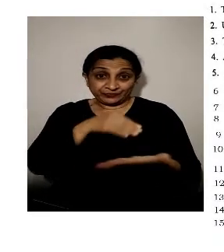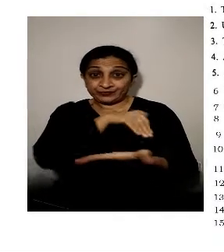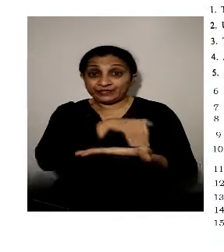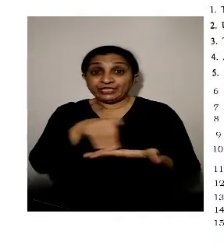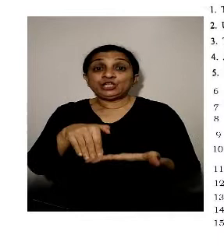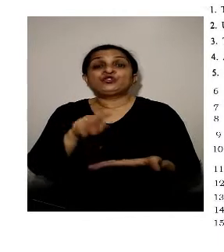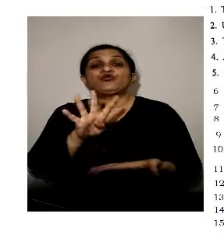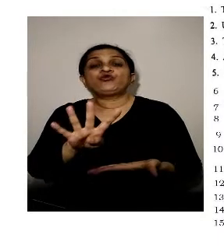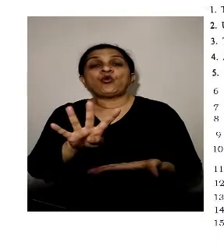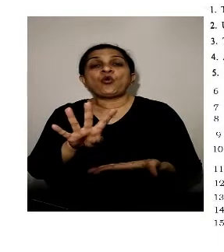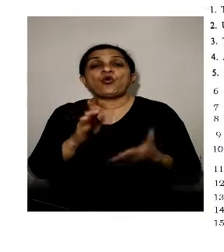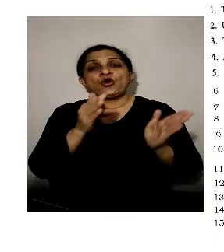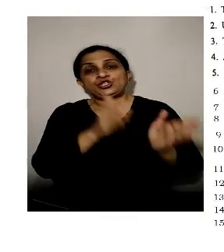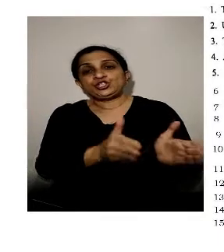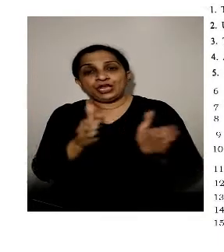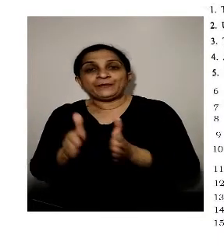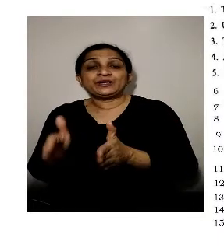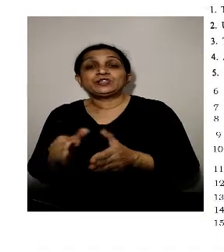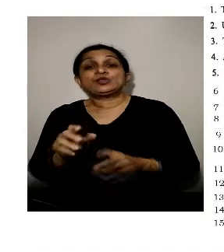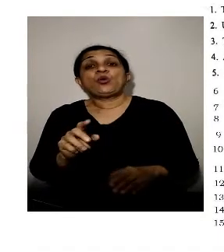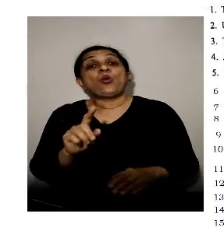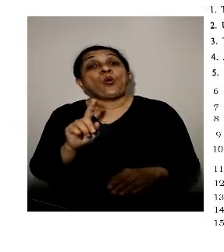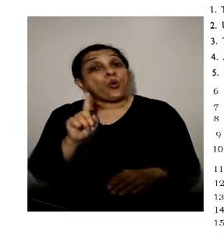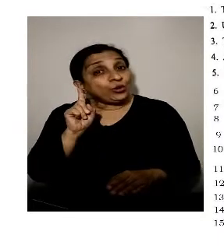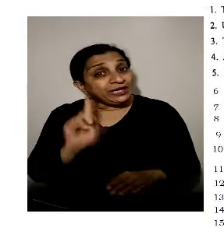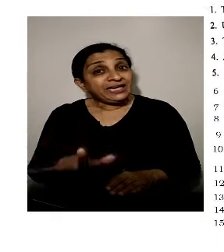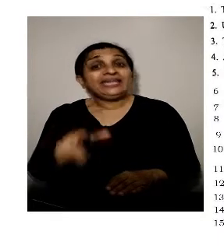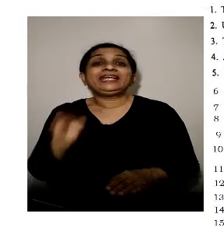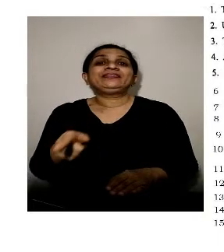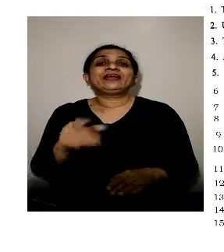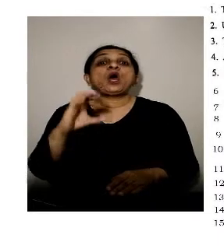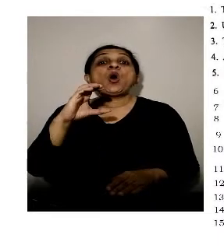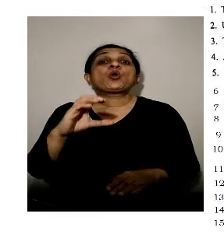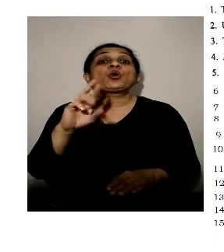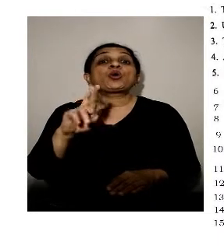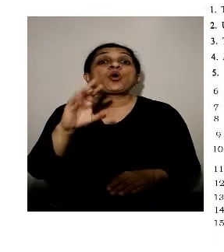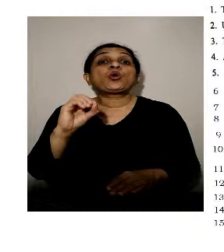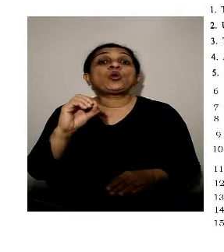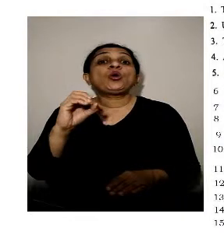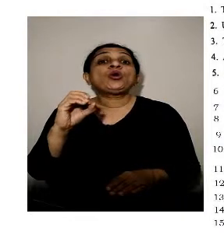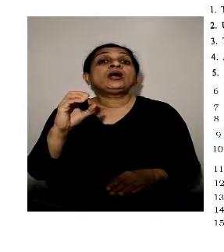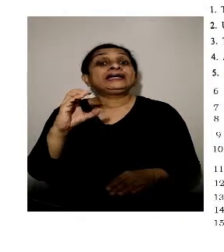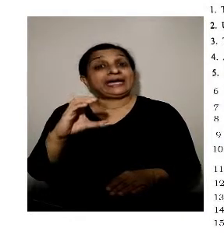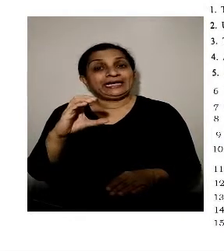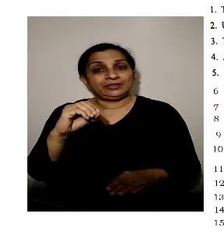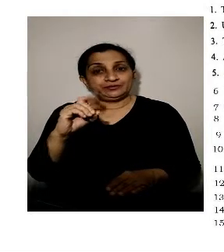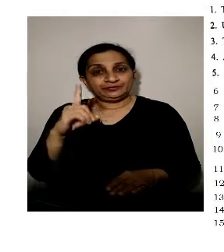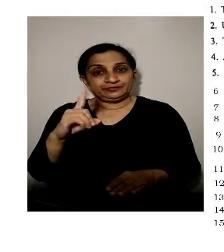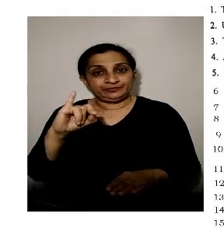into four chambers only in the crocodile.